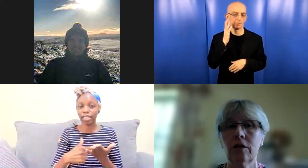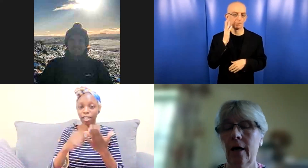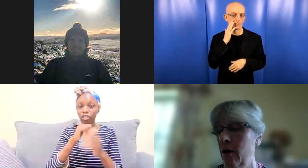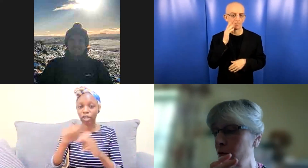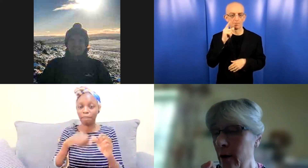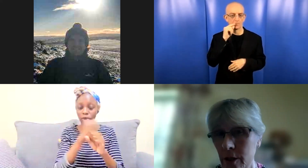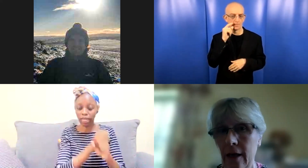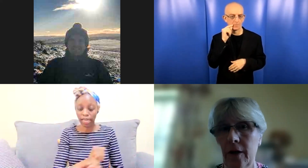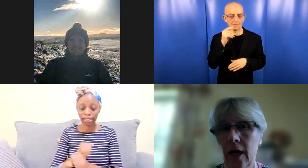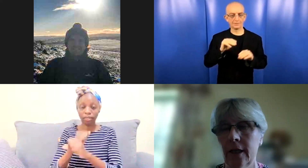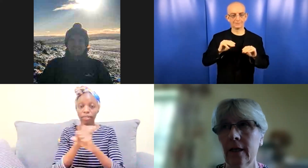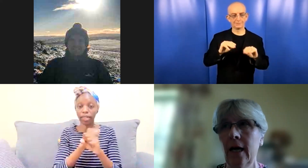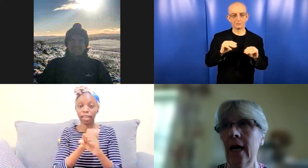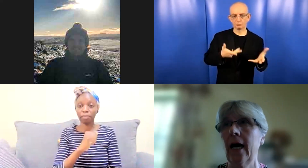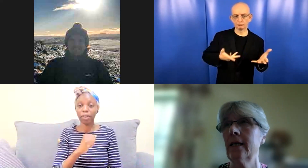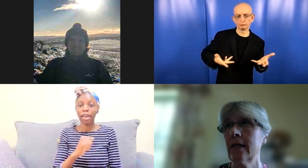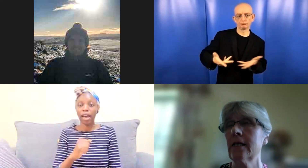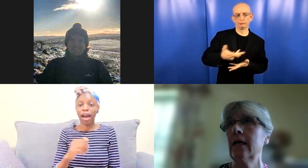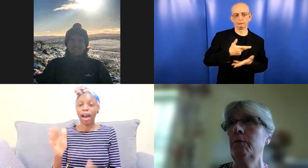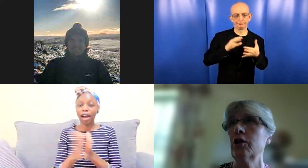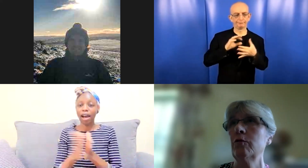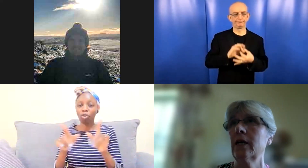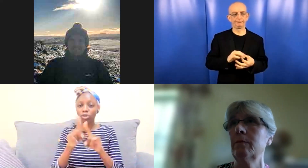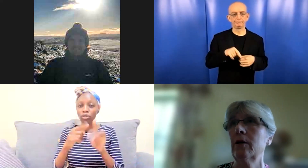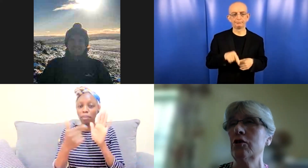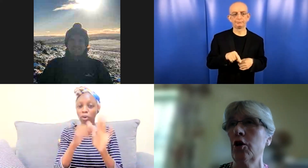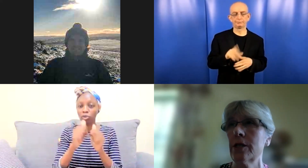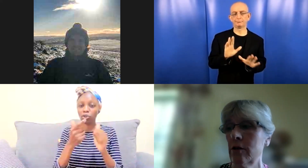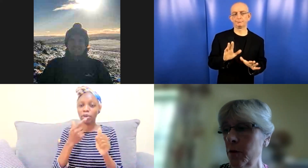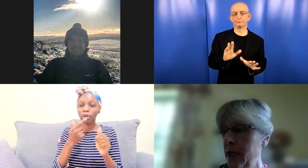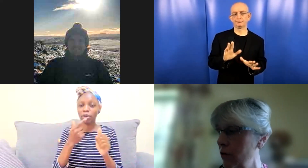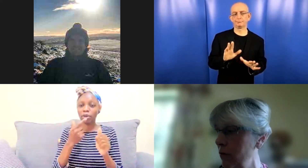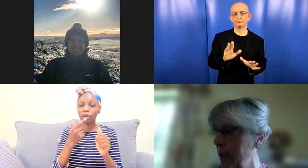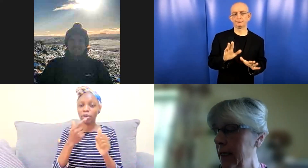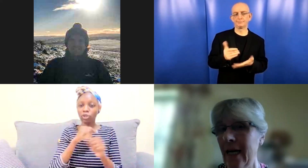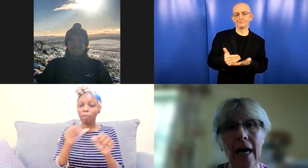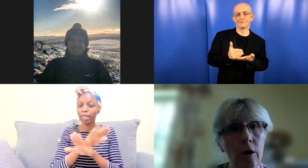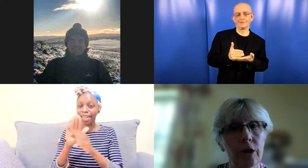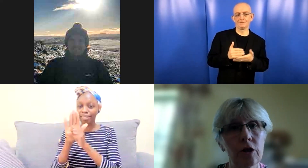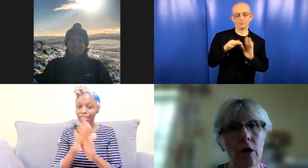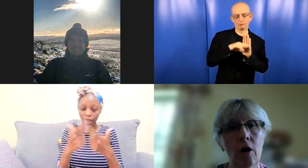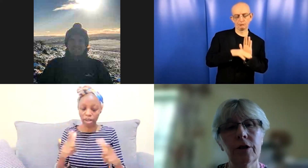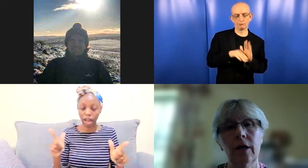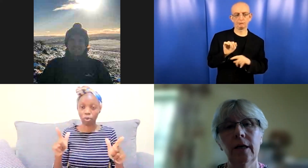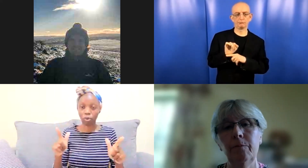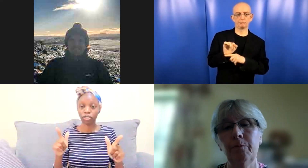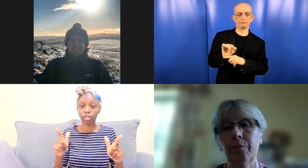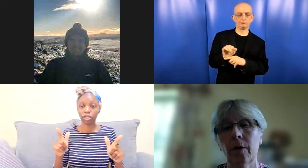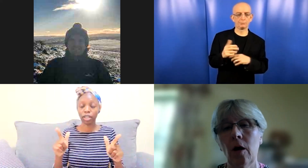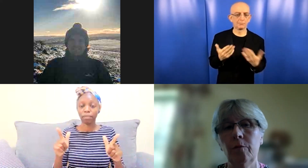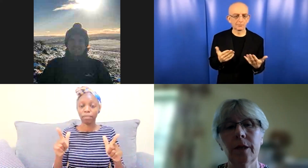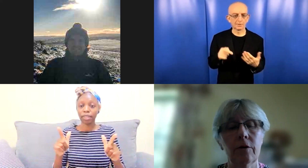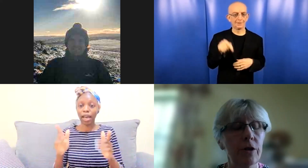discussions around safeguarding. And that the point you made about non-discriminatory language